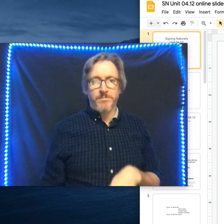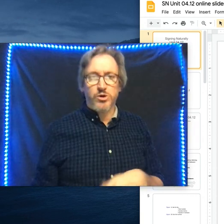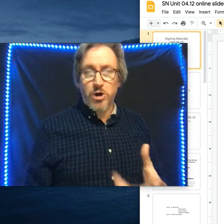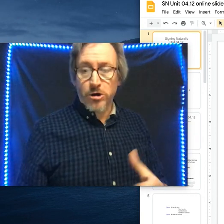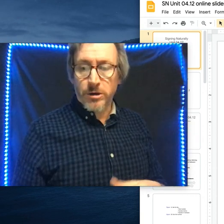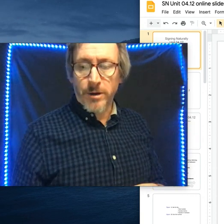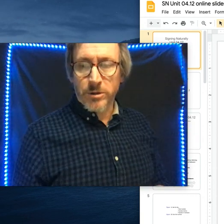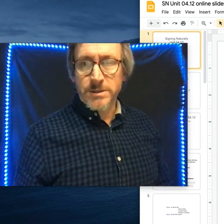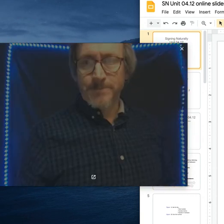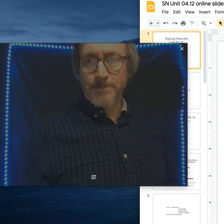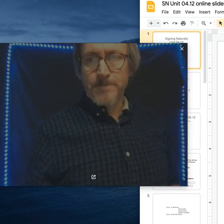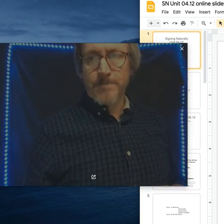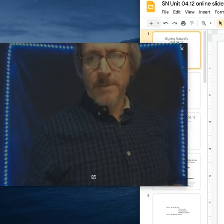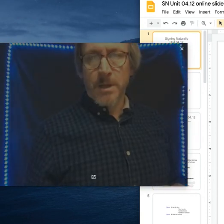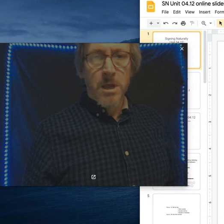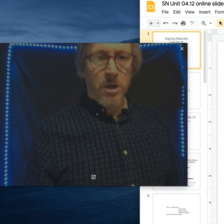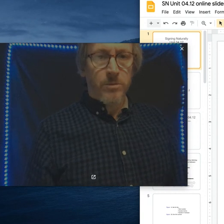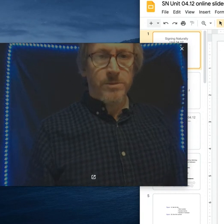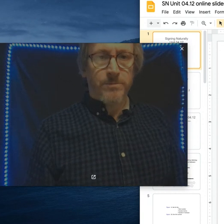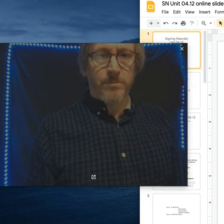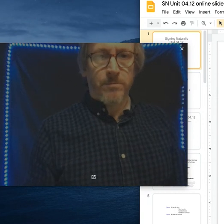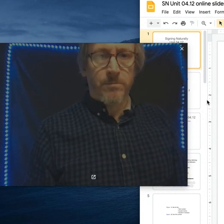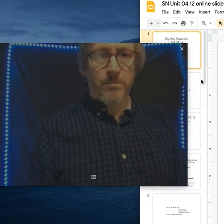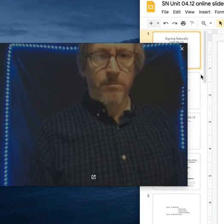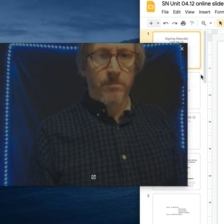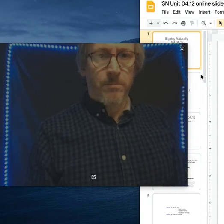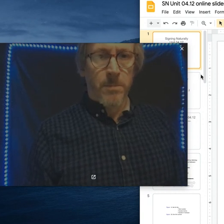Okay, so cardinal numbers. Oops.